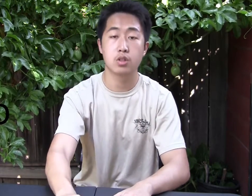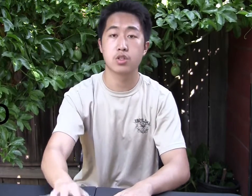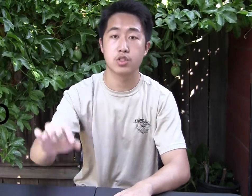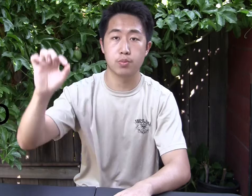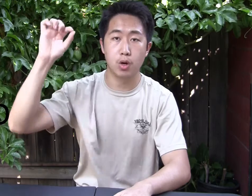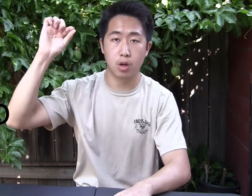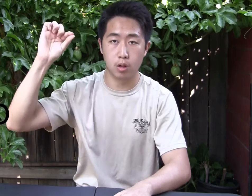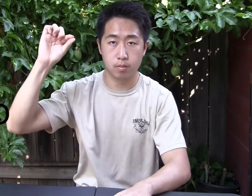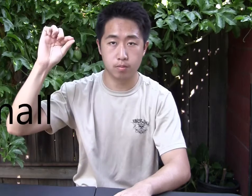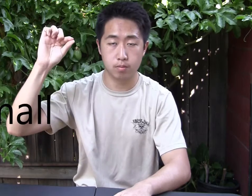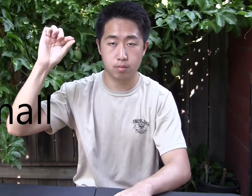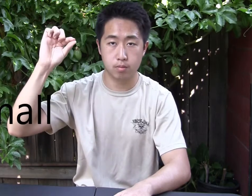Small.